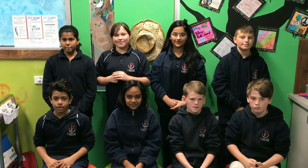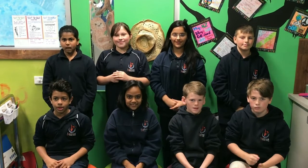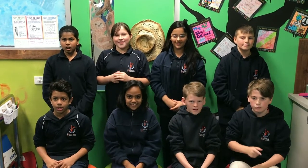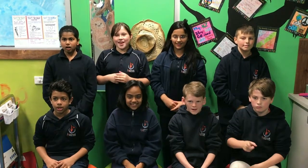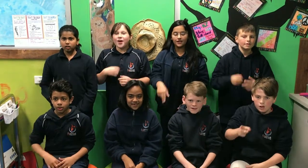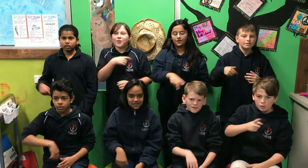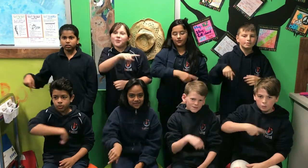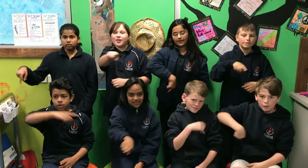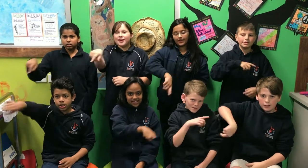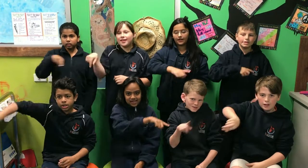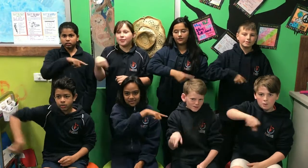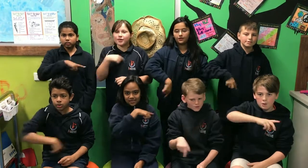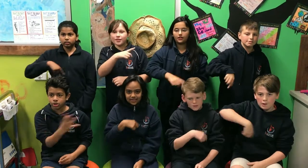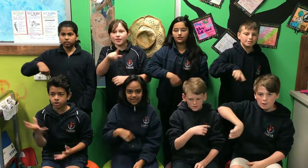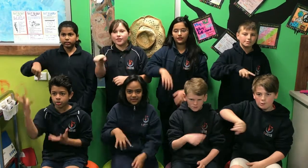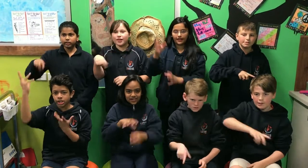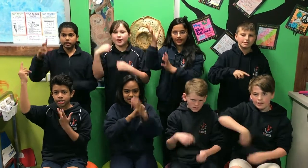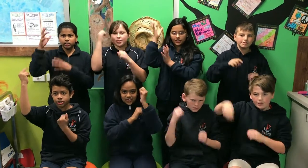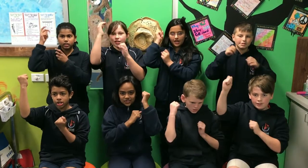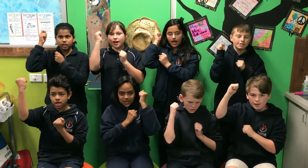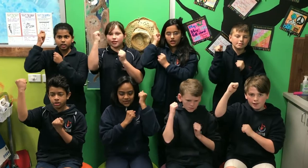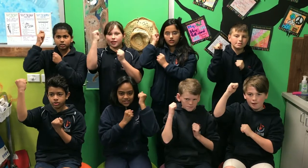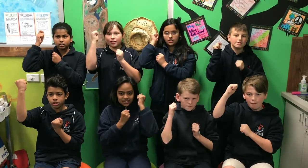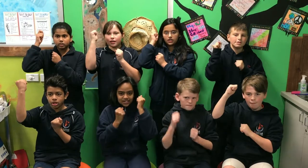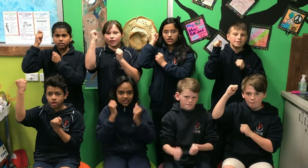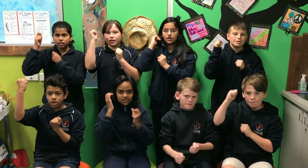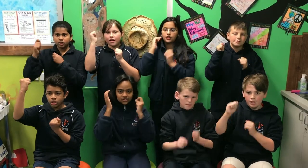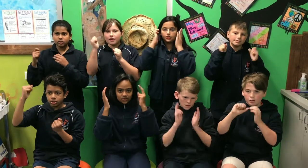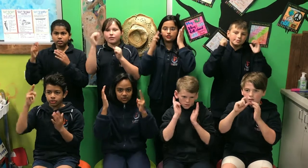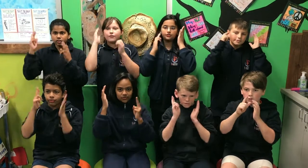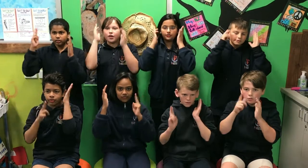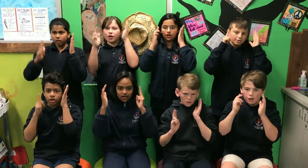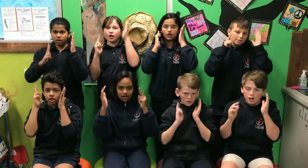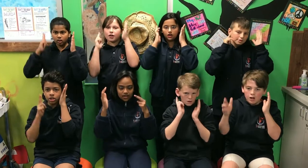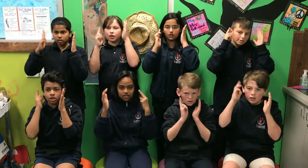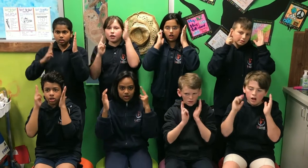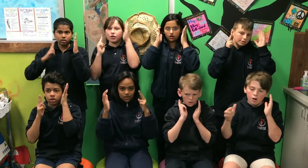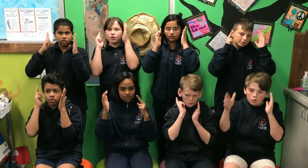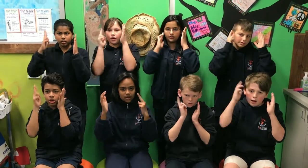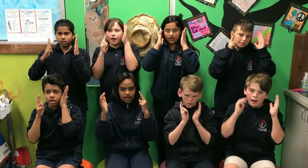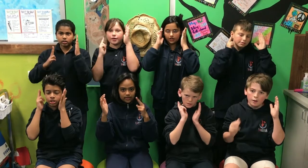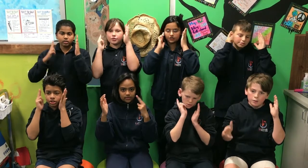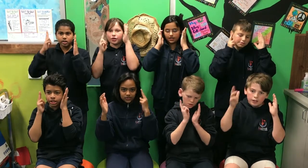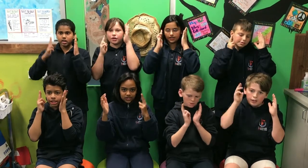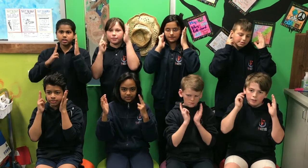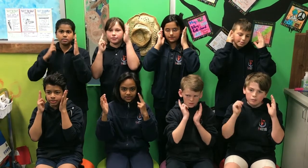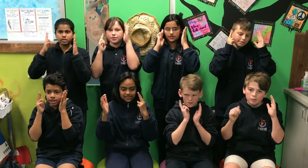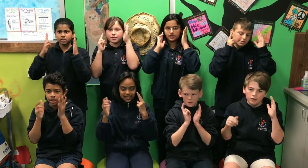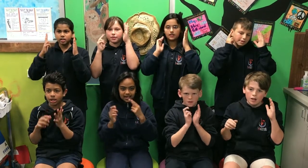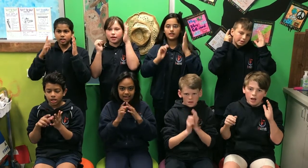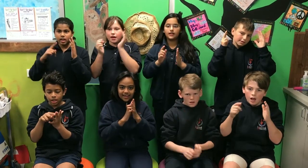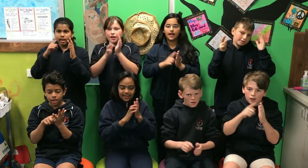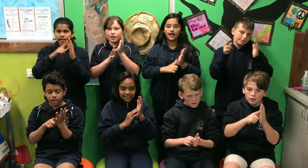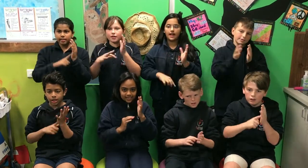We will reach out to follow our dreams, and